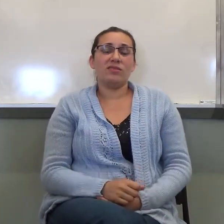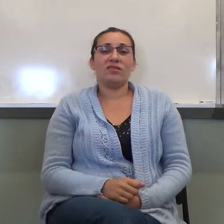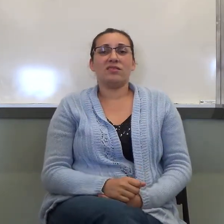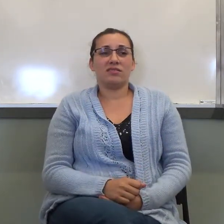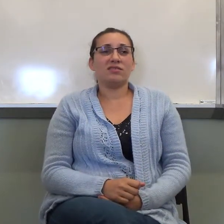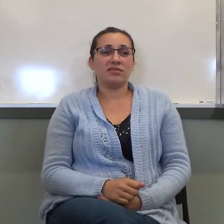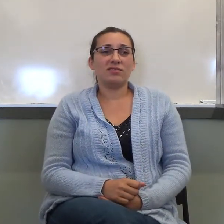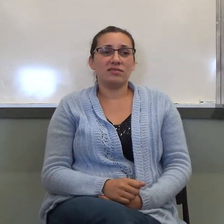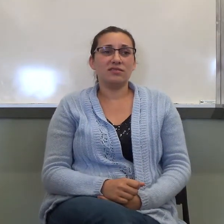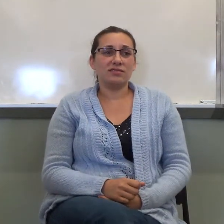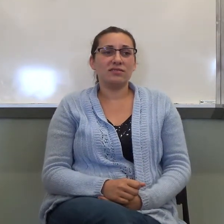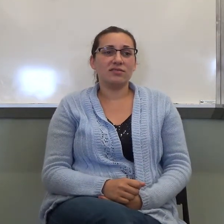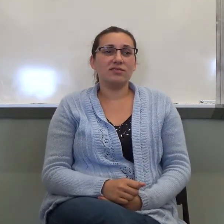All right.